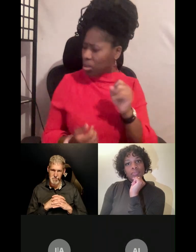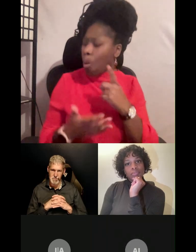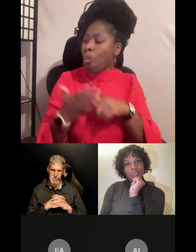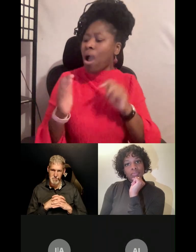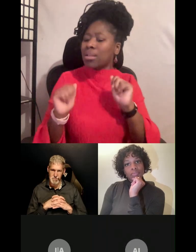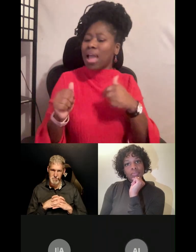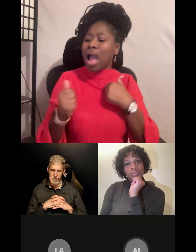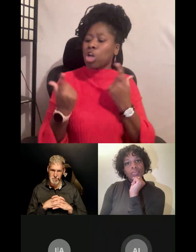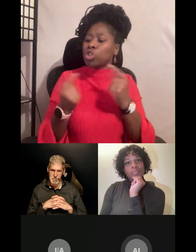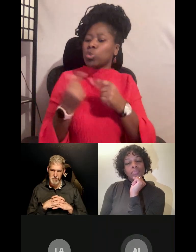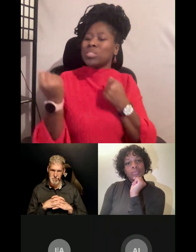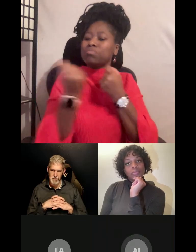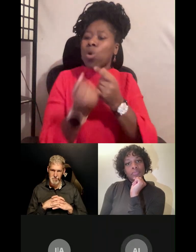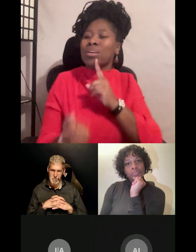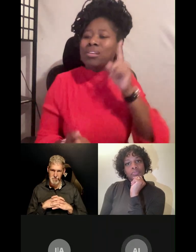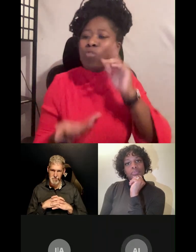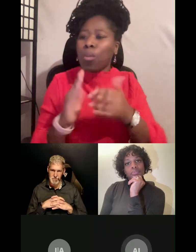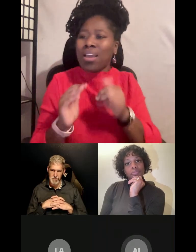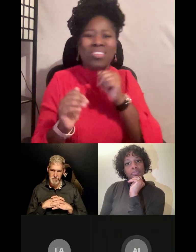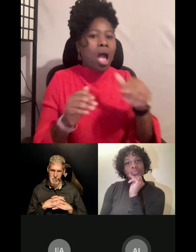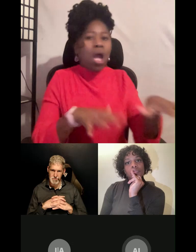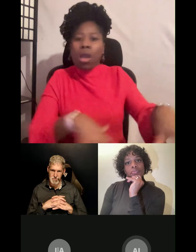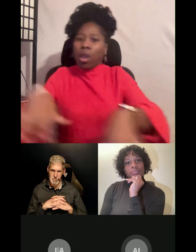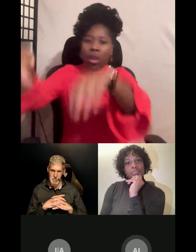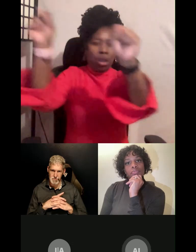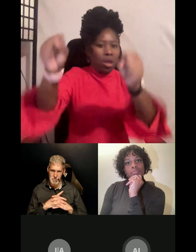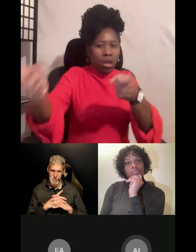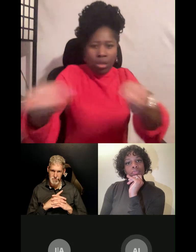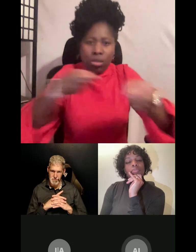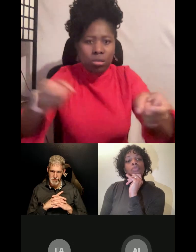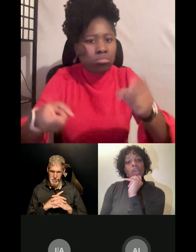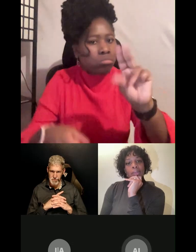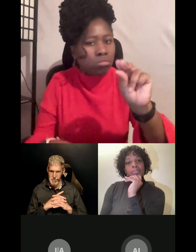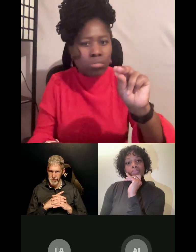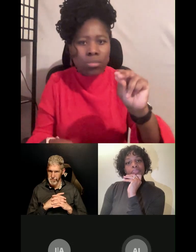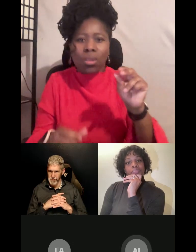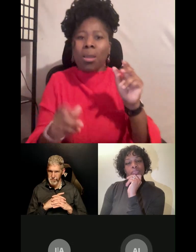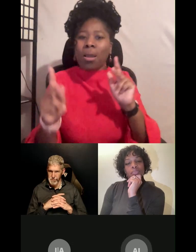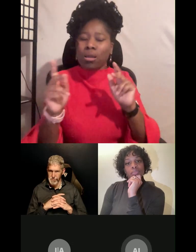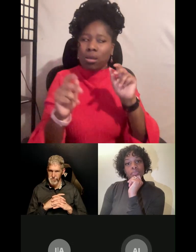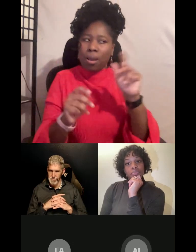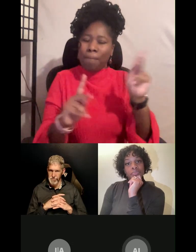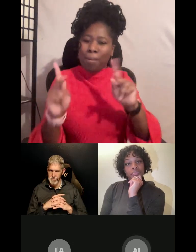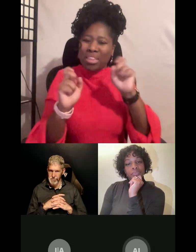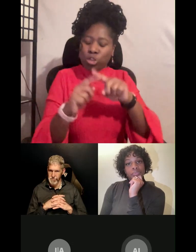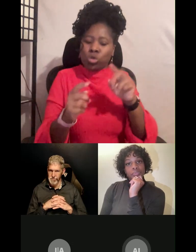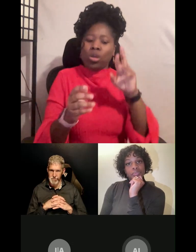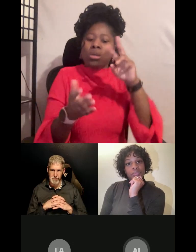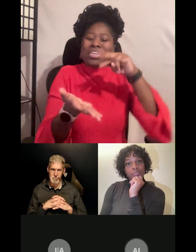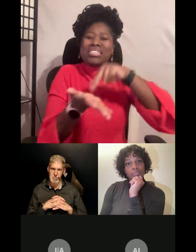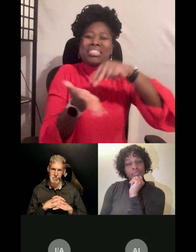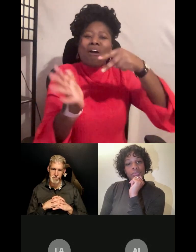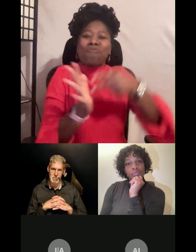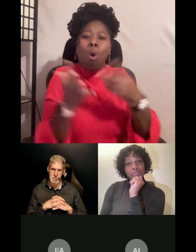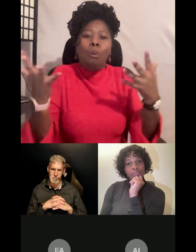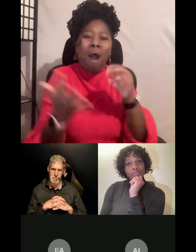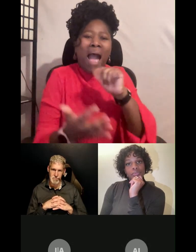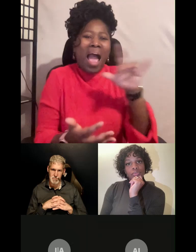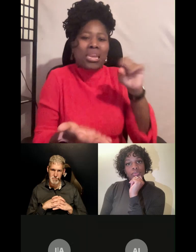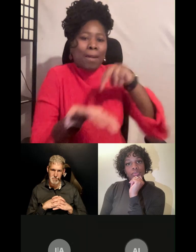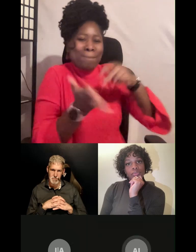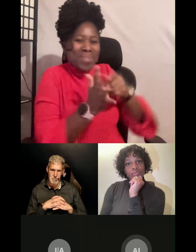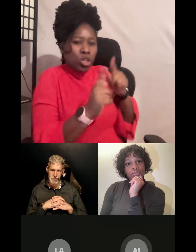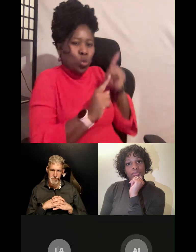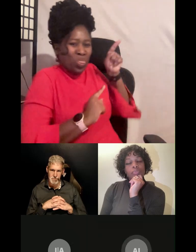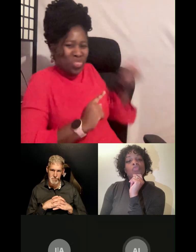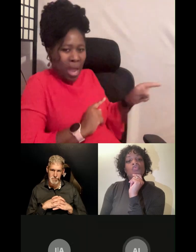and a luxury. Do I want to be an ally or not? You get to support the deaf community. That doesn't mean you get to take over.